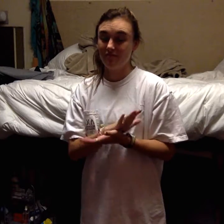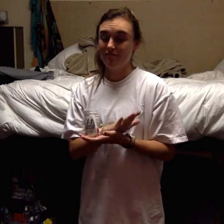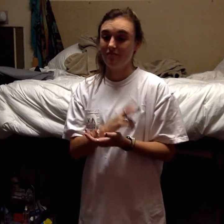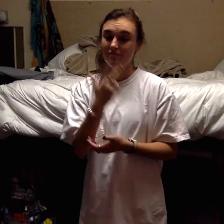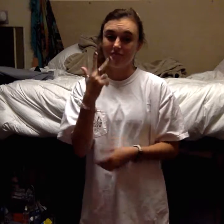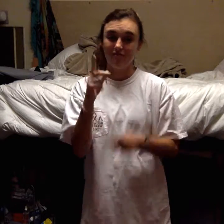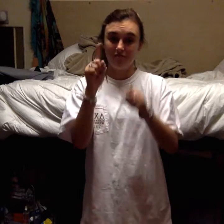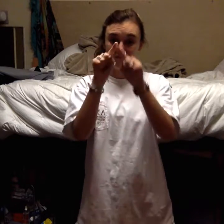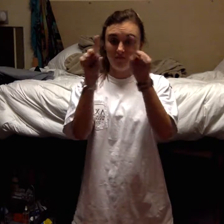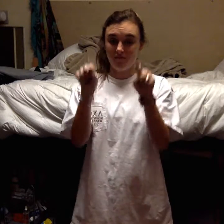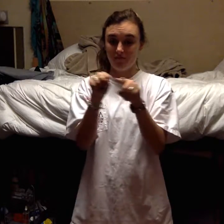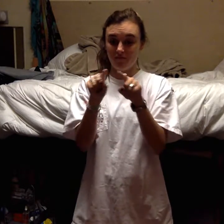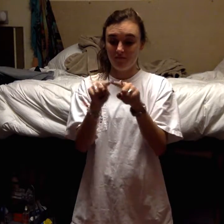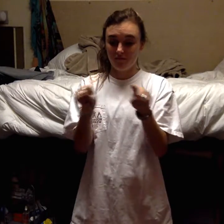your hand.